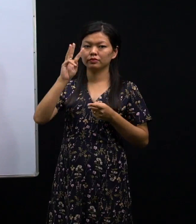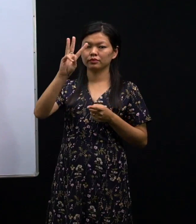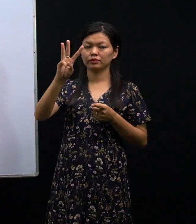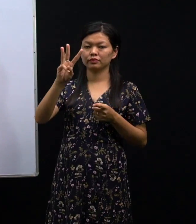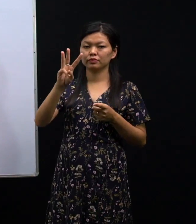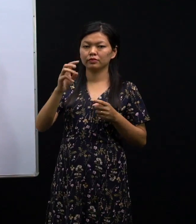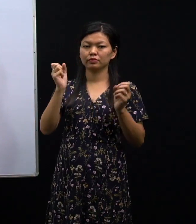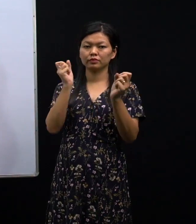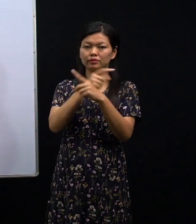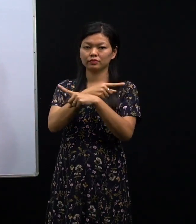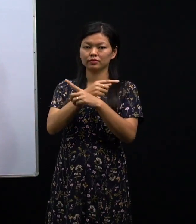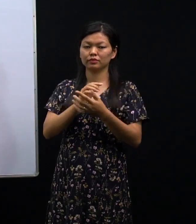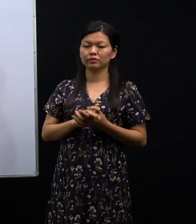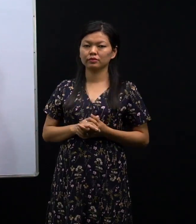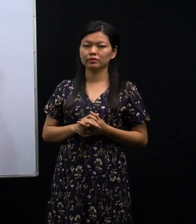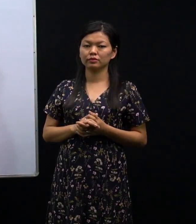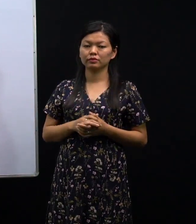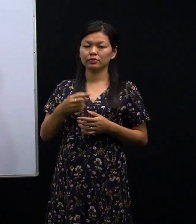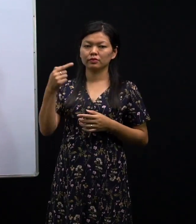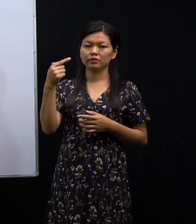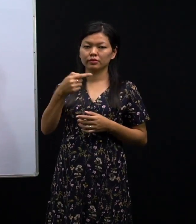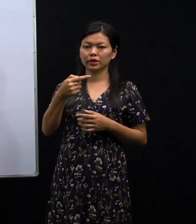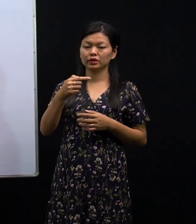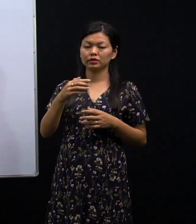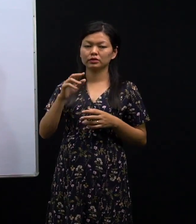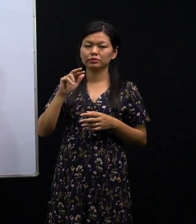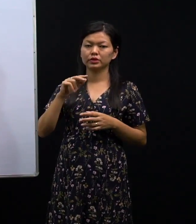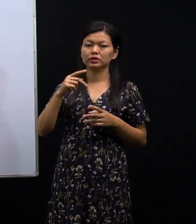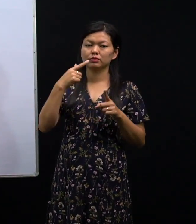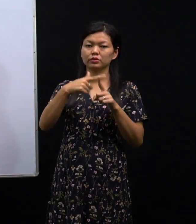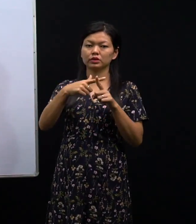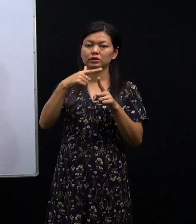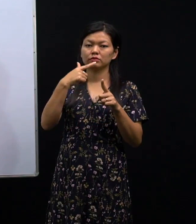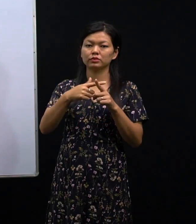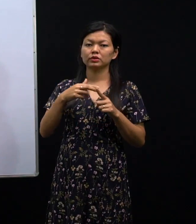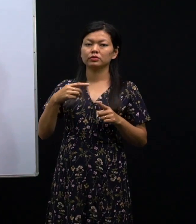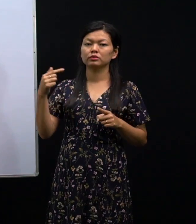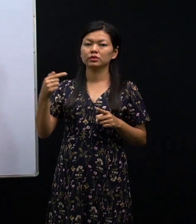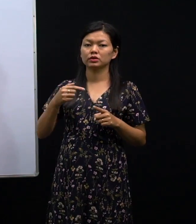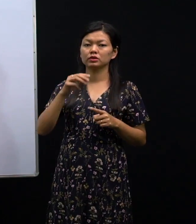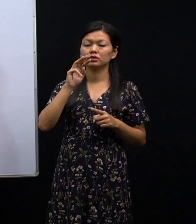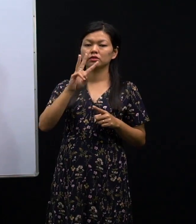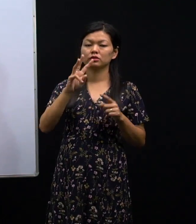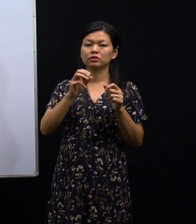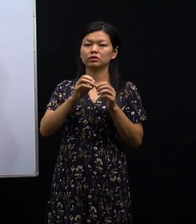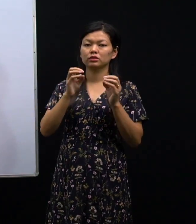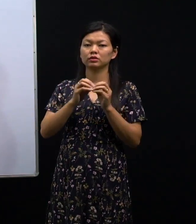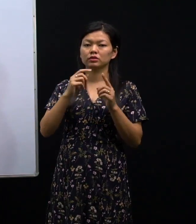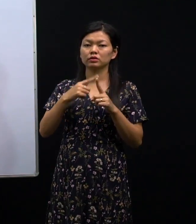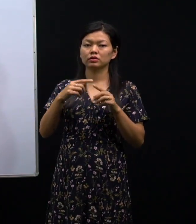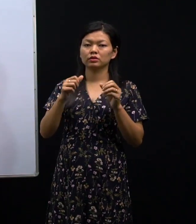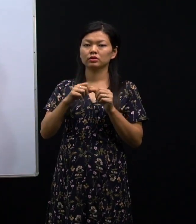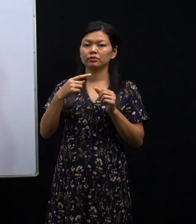just opposite. Here my plus means minus, here minus means plus. 3AB into A minus